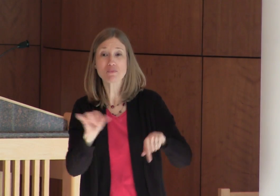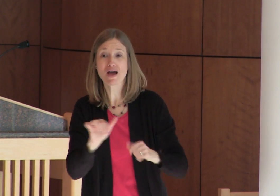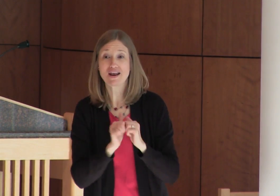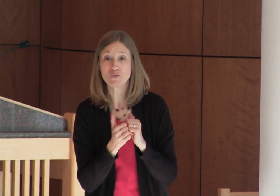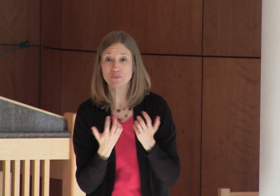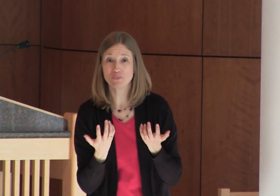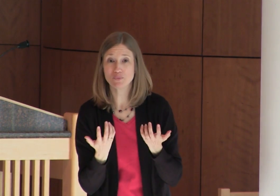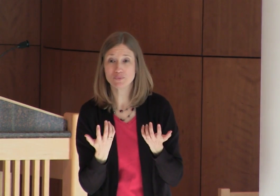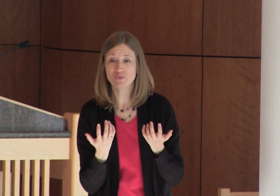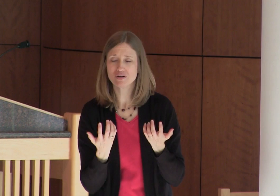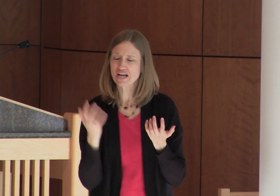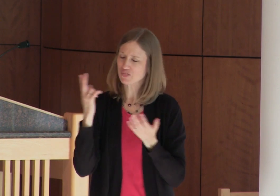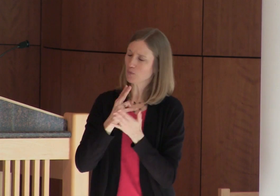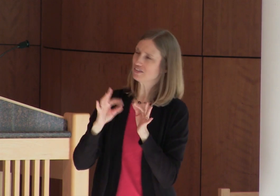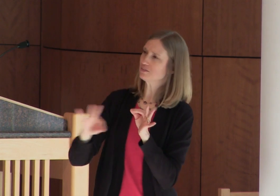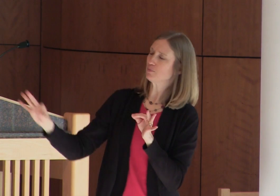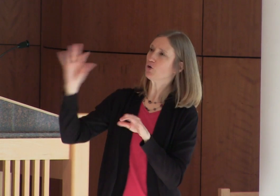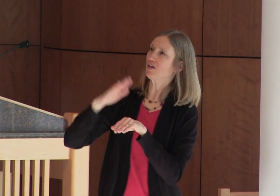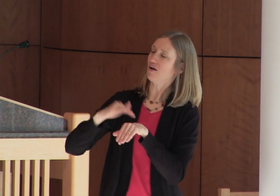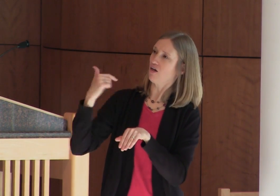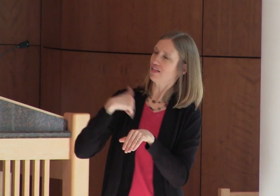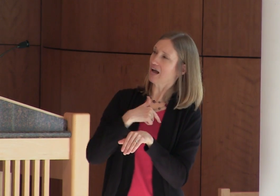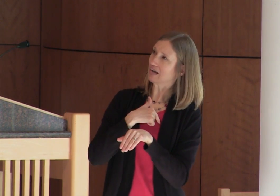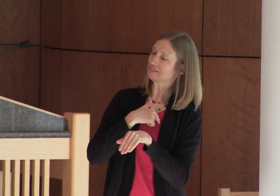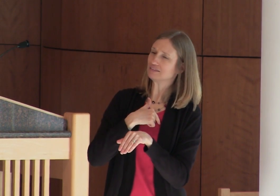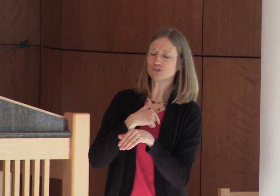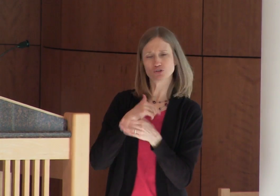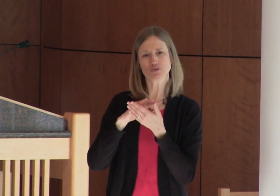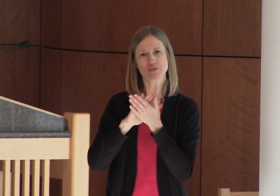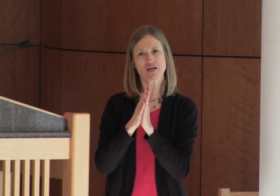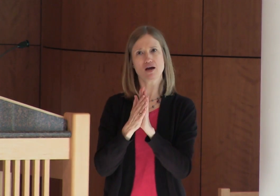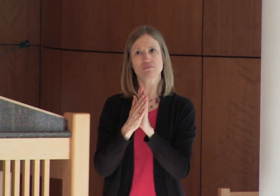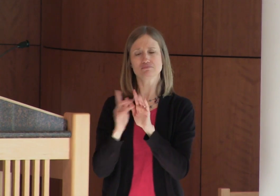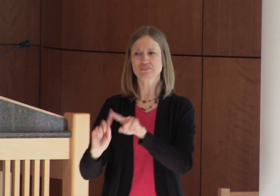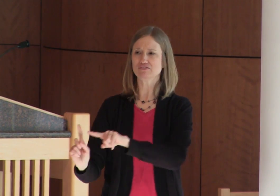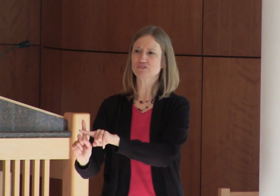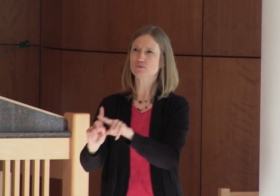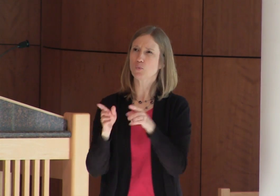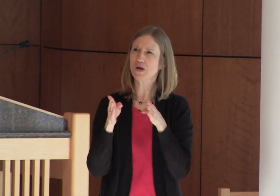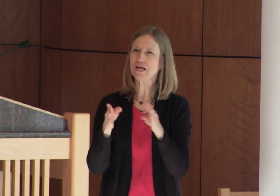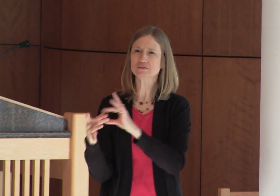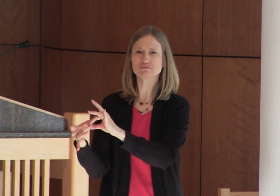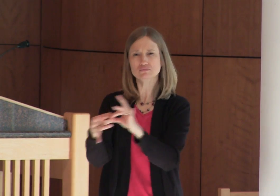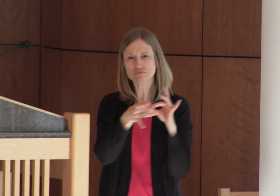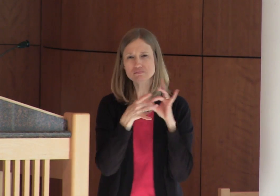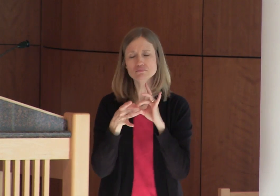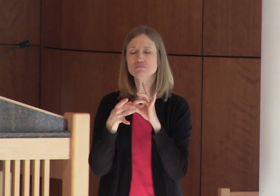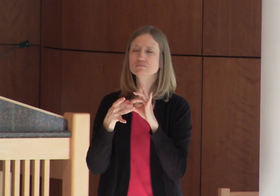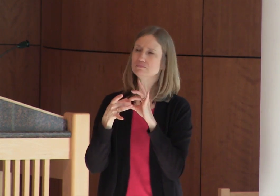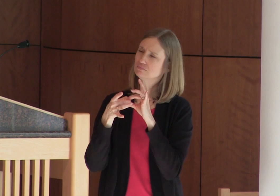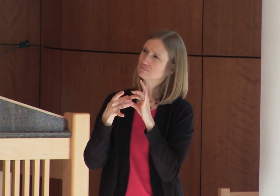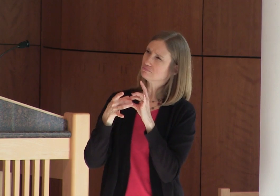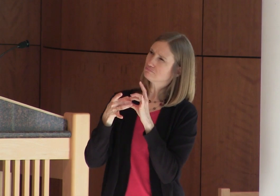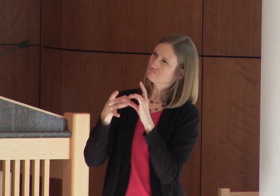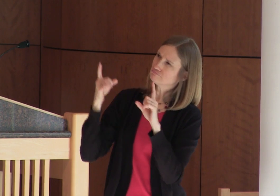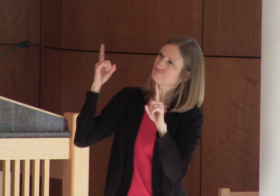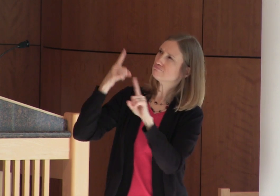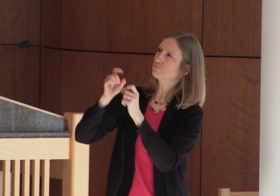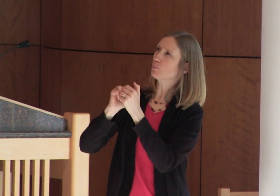Spirit who is calling us to join together in various ways, called to the mission of Christ and what Christ